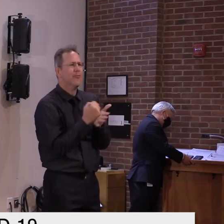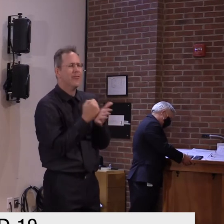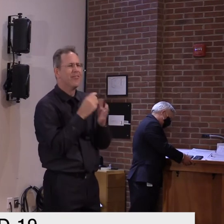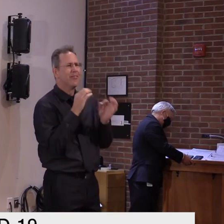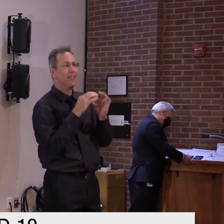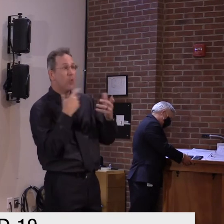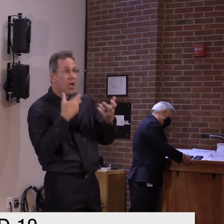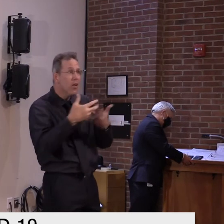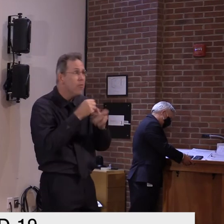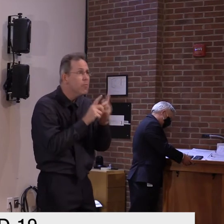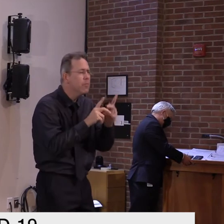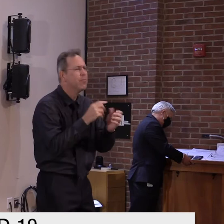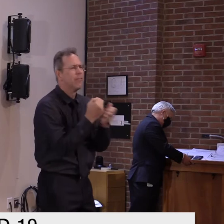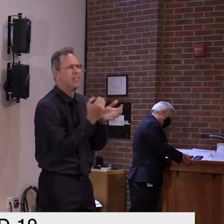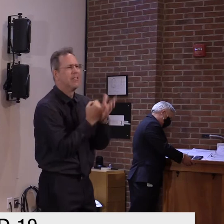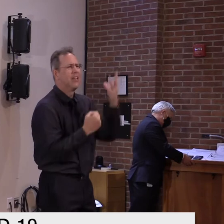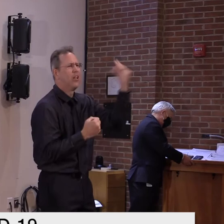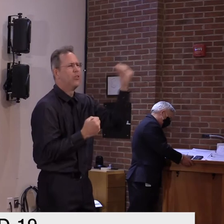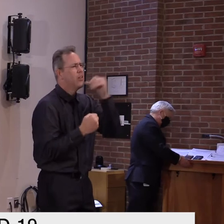Thank you.